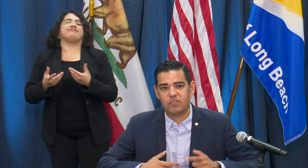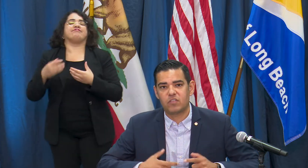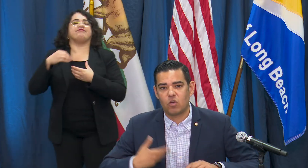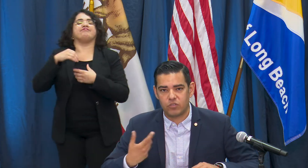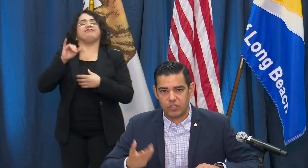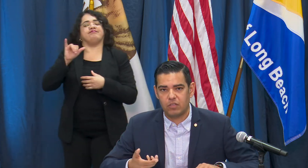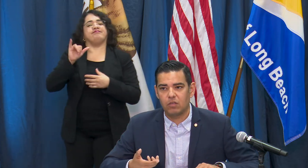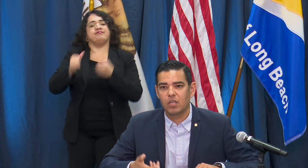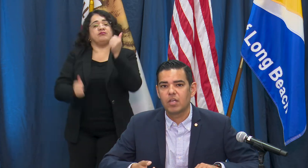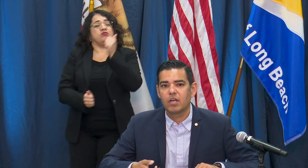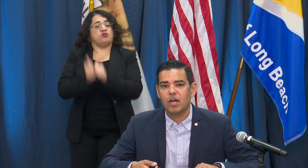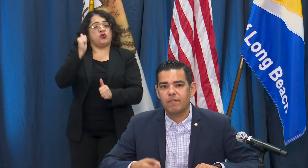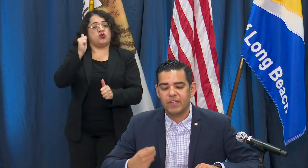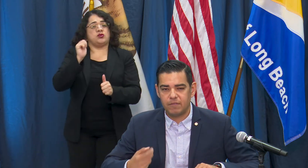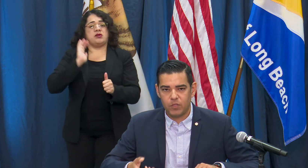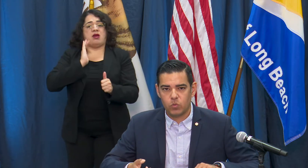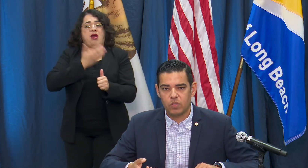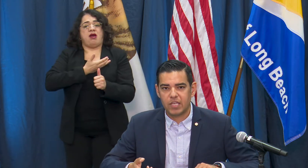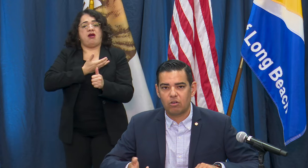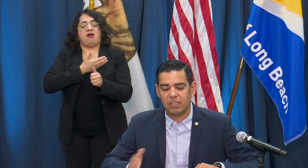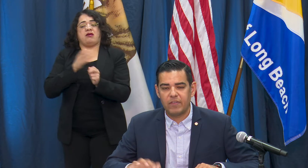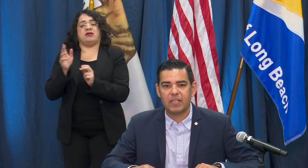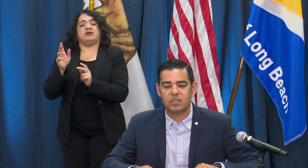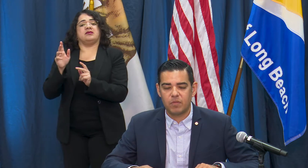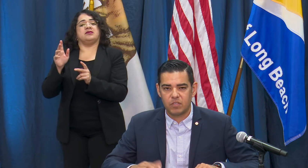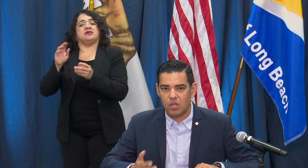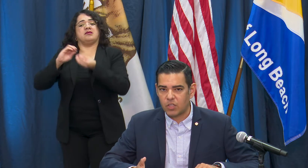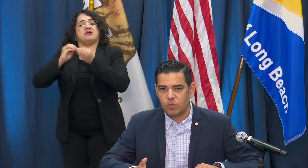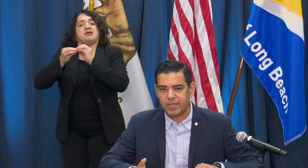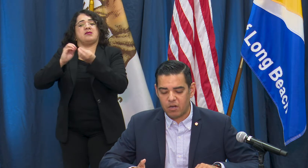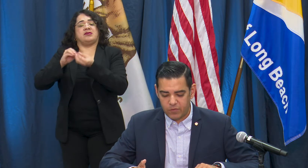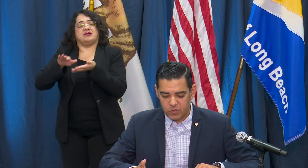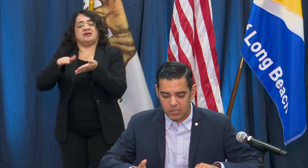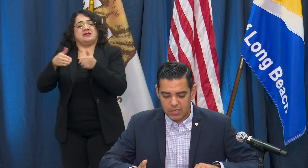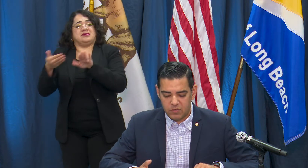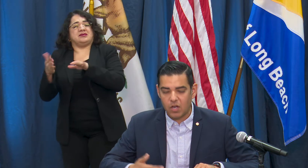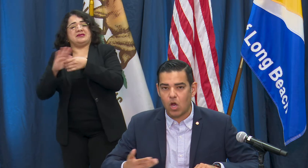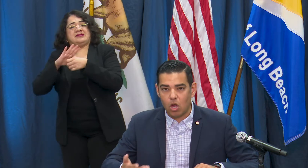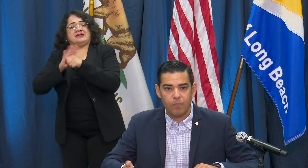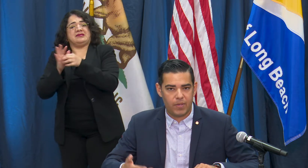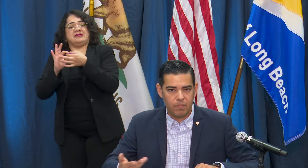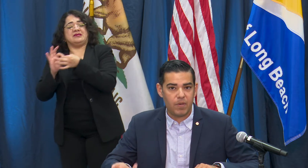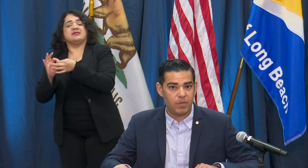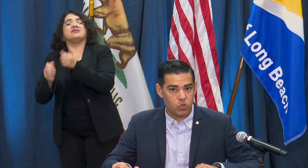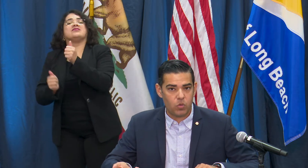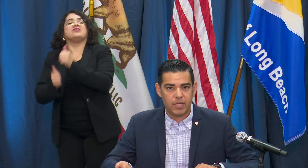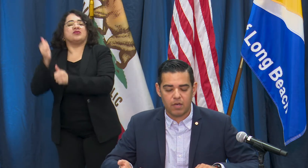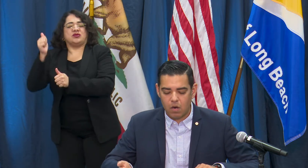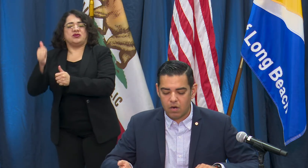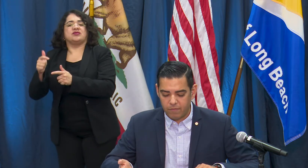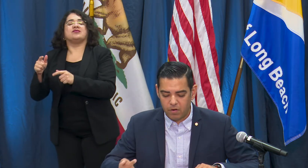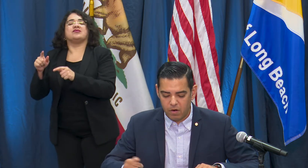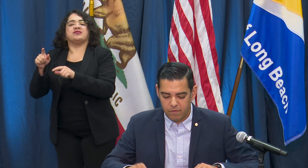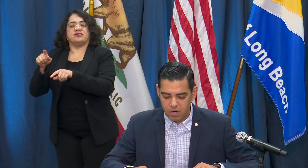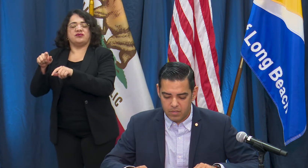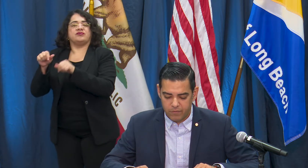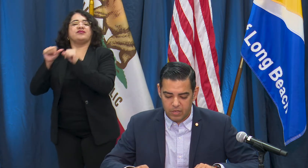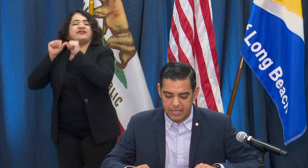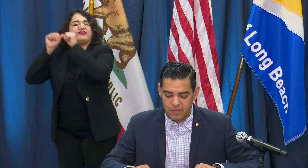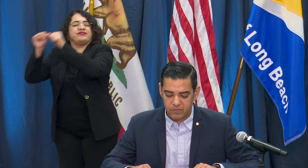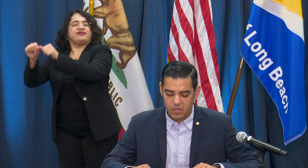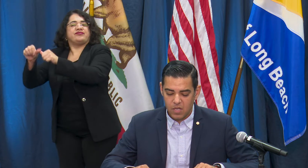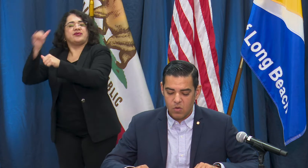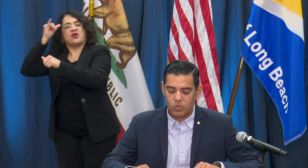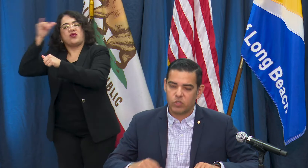our cases are still of individuals that are living in some of these long-term care facilities. Not all, but a majority are of